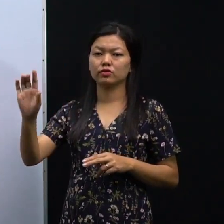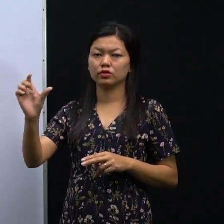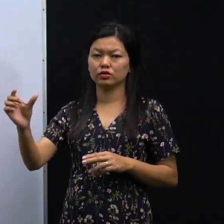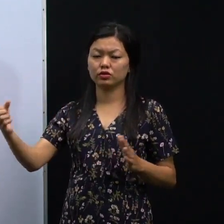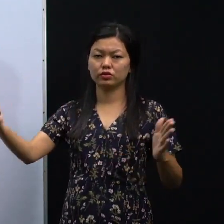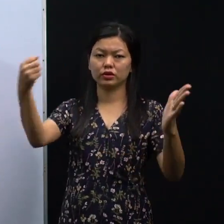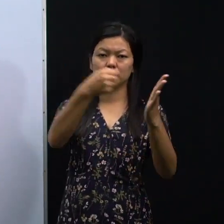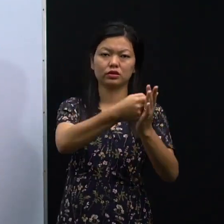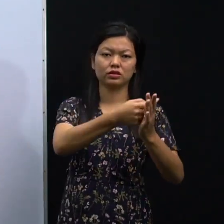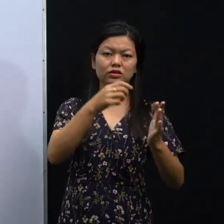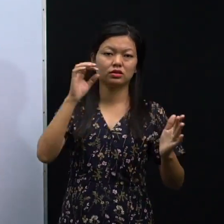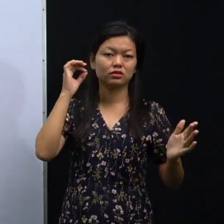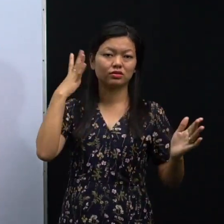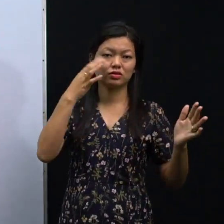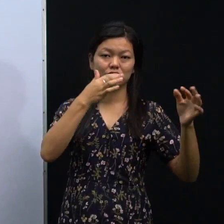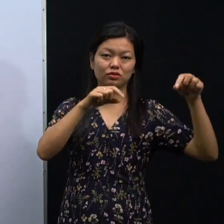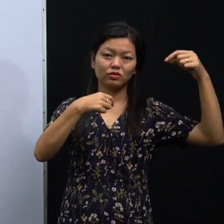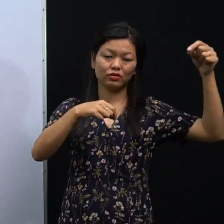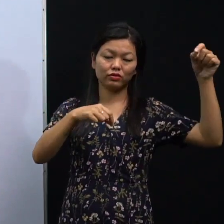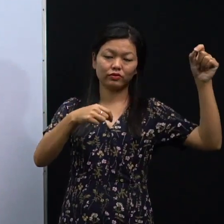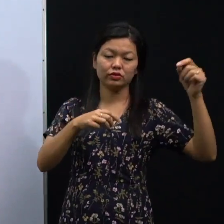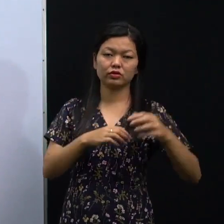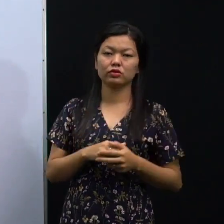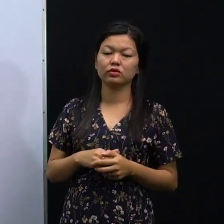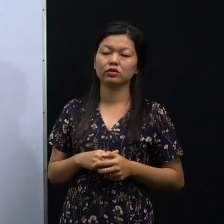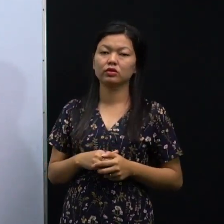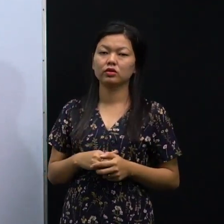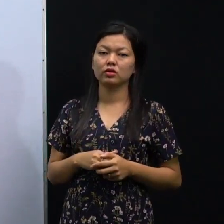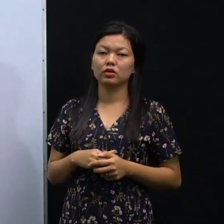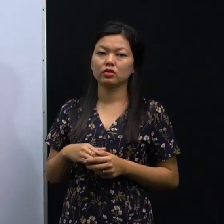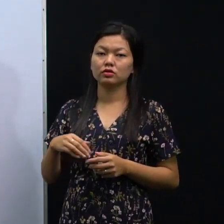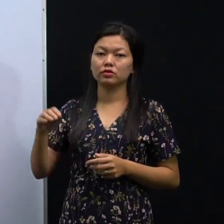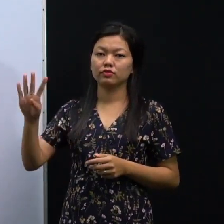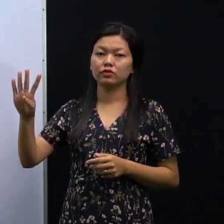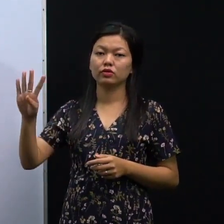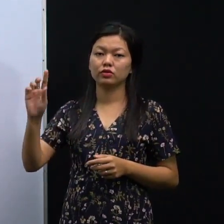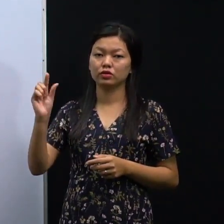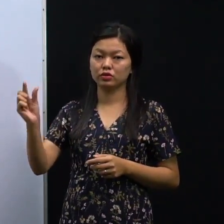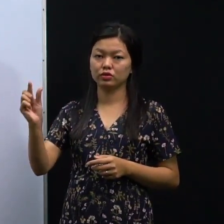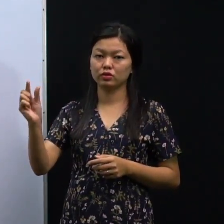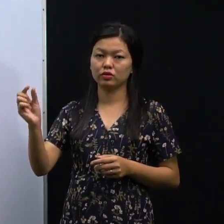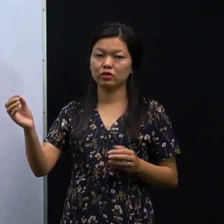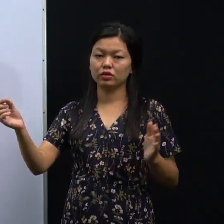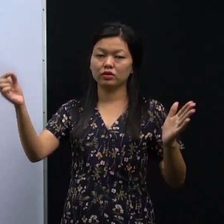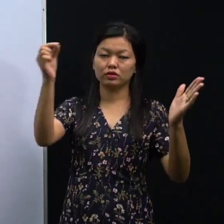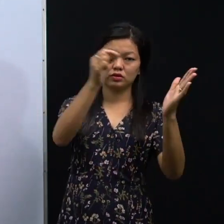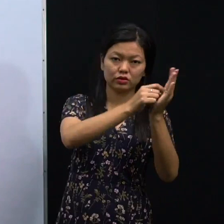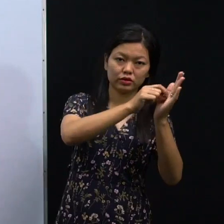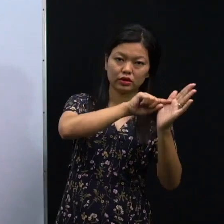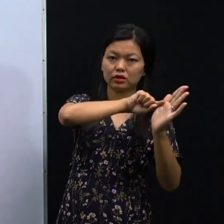hit this gold foil, okay, gold foil, these alpha particles will bounce back, will come back, will deflate